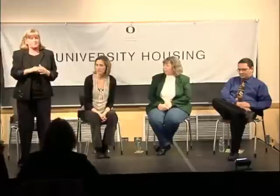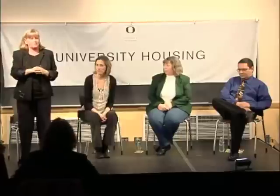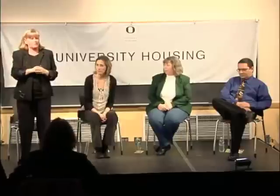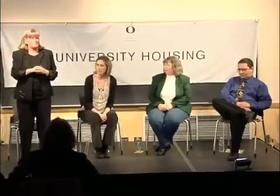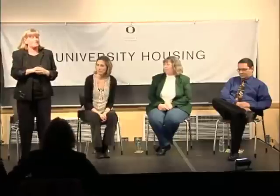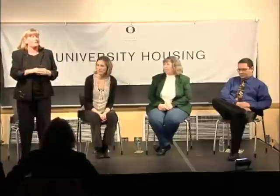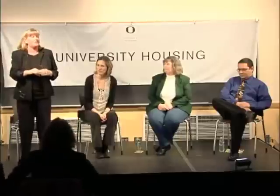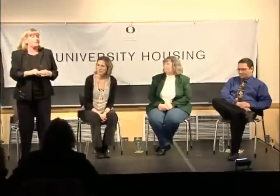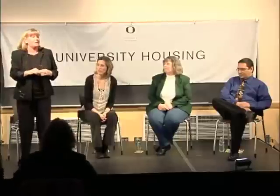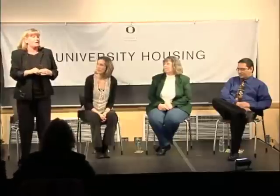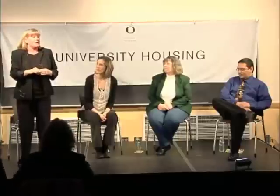Oregon.